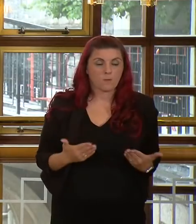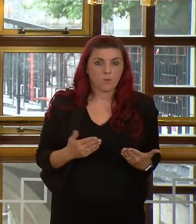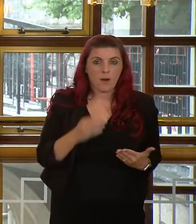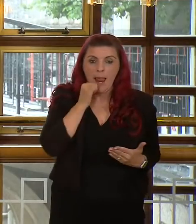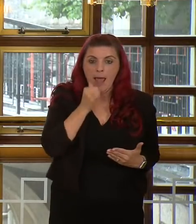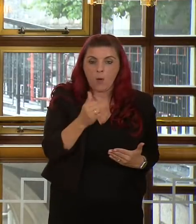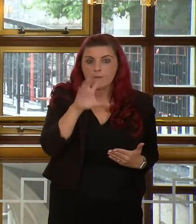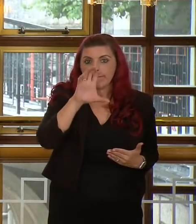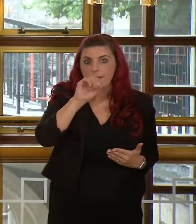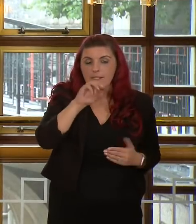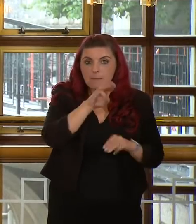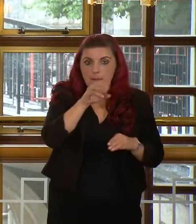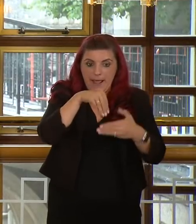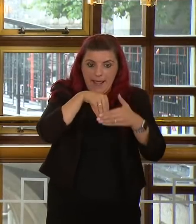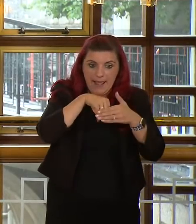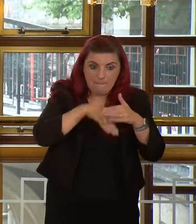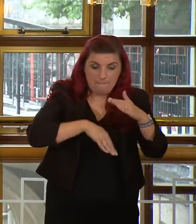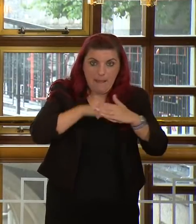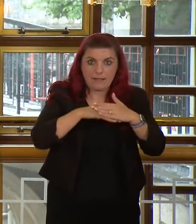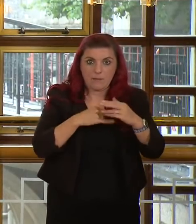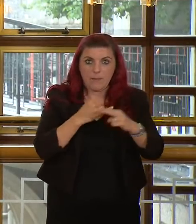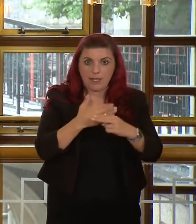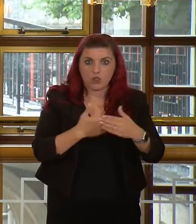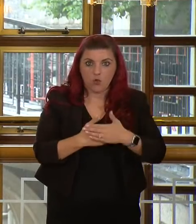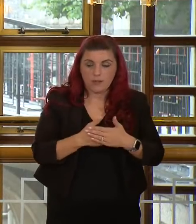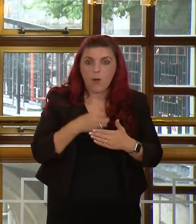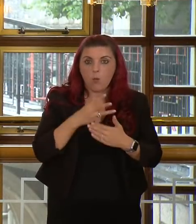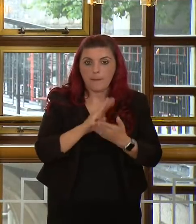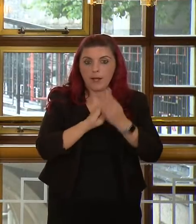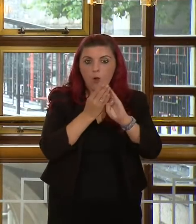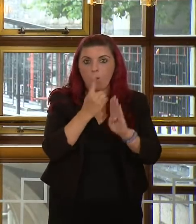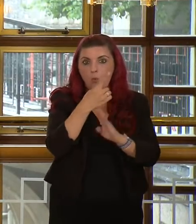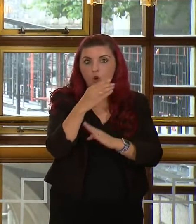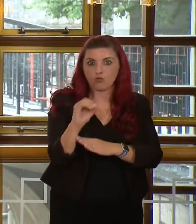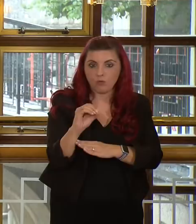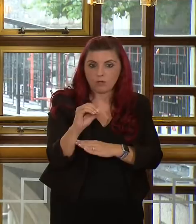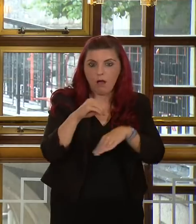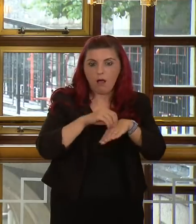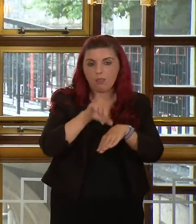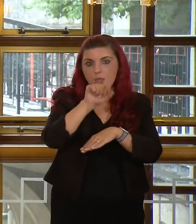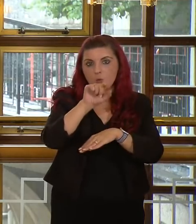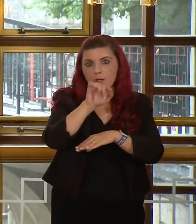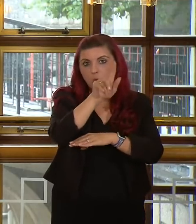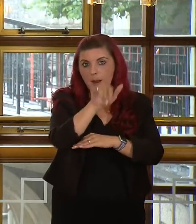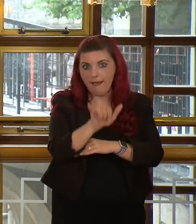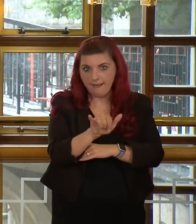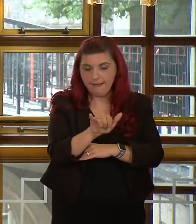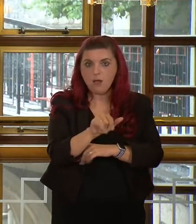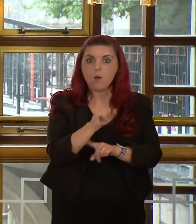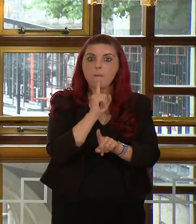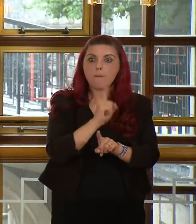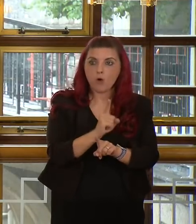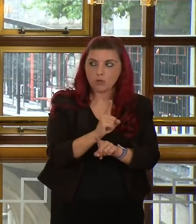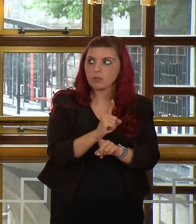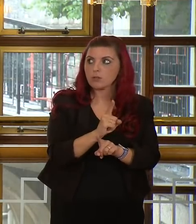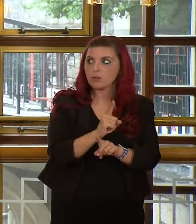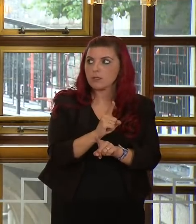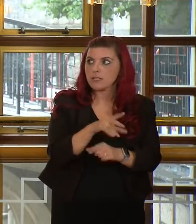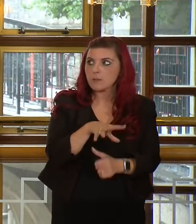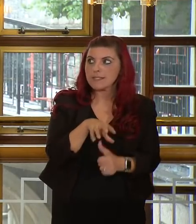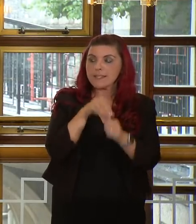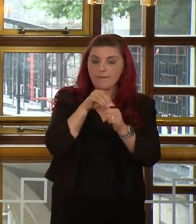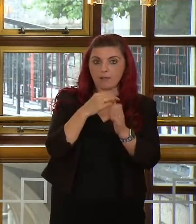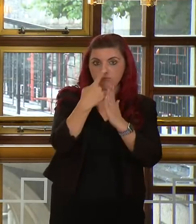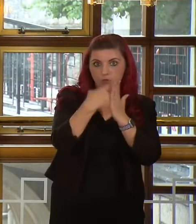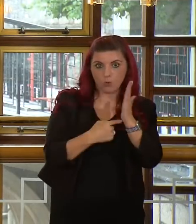50 people maximum to meet indoors. That will go to 100 on the 20th of July. However, a specific